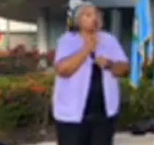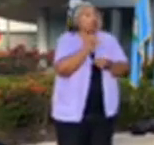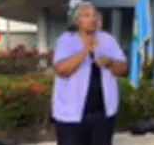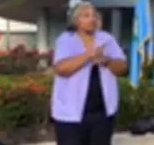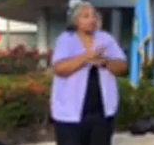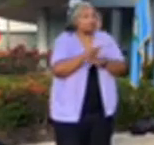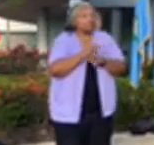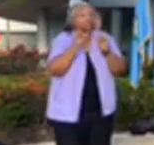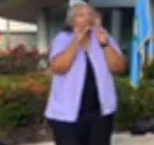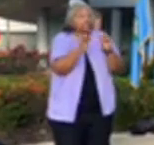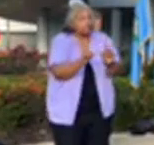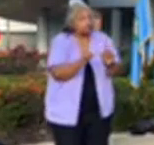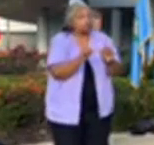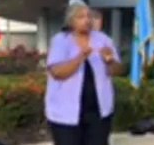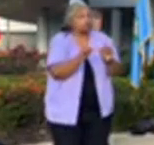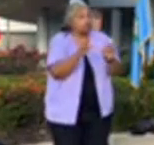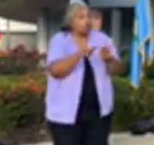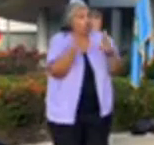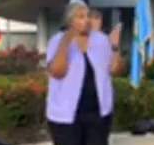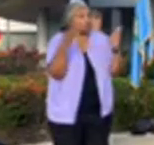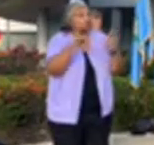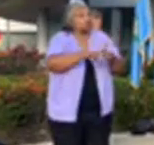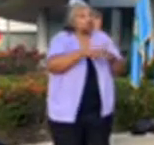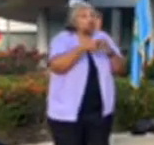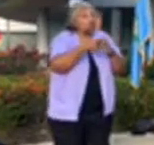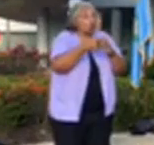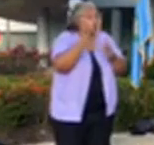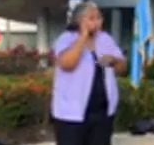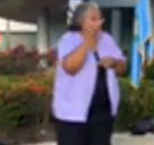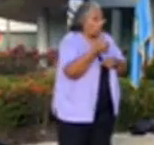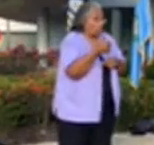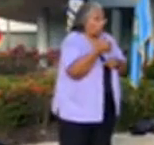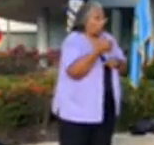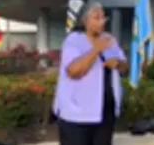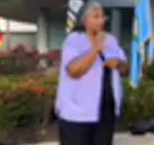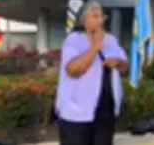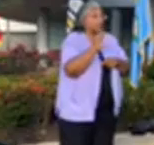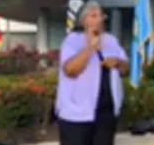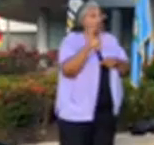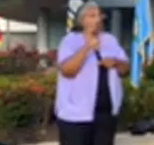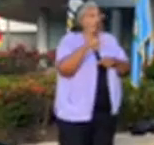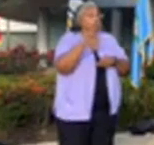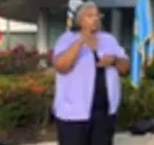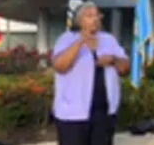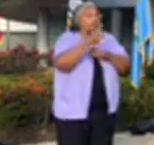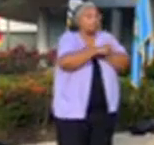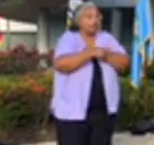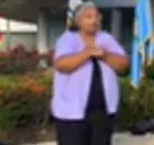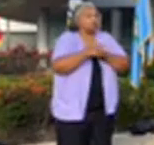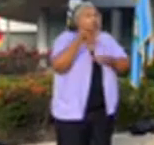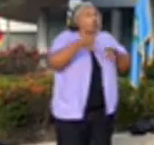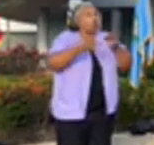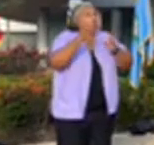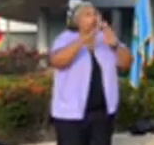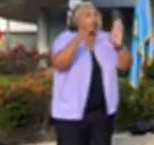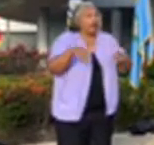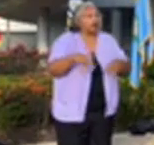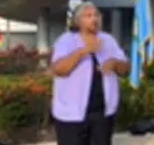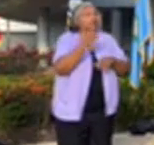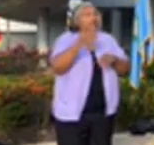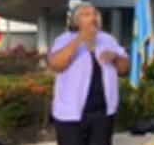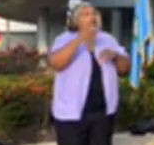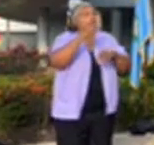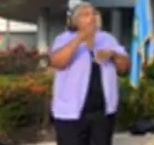will continue to operate. Beginning tomorrow, St. Charles Parish Courthouse and our parish buildings will be closed to the